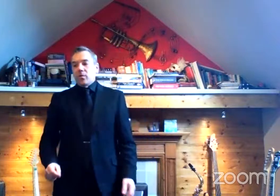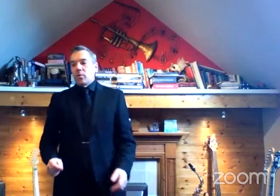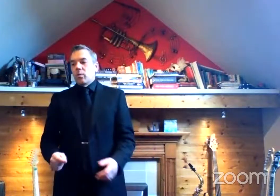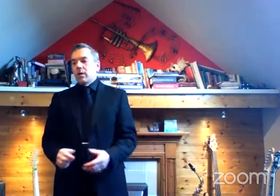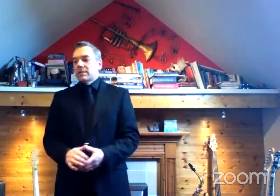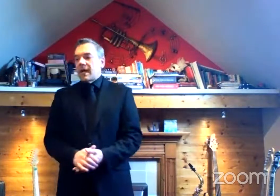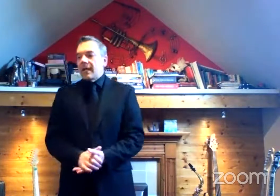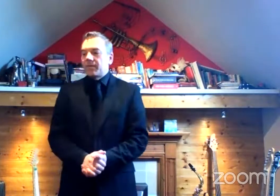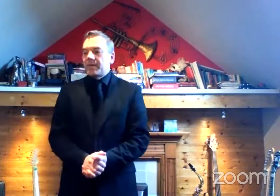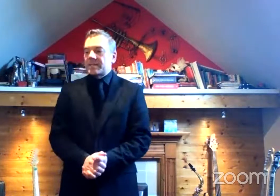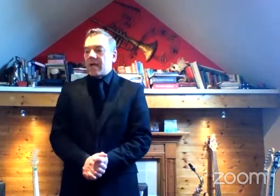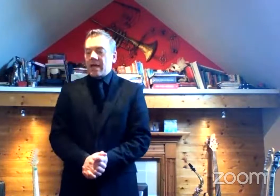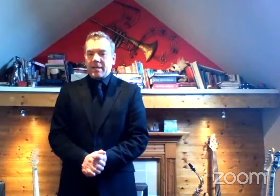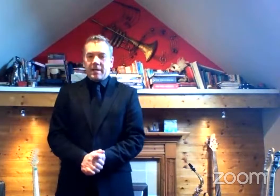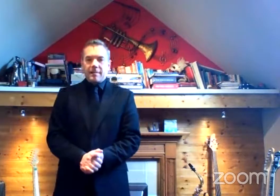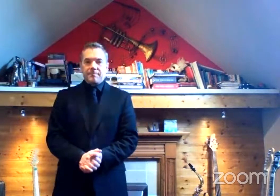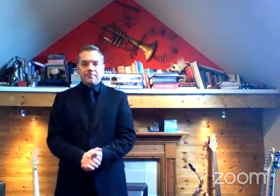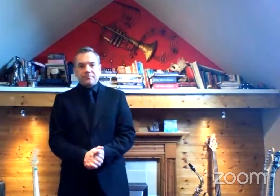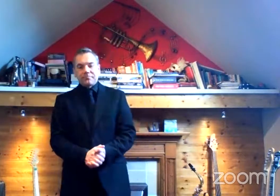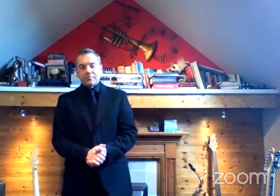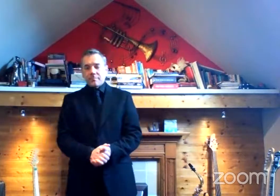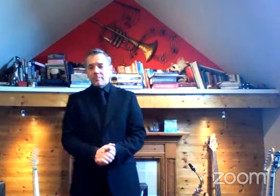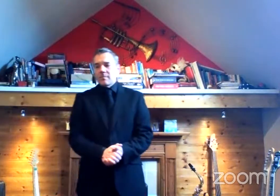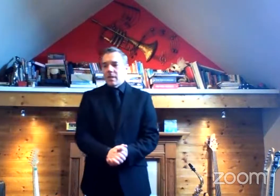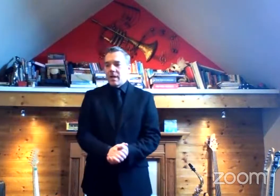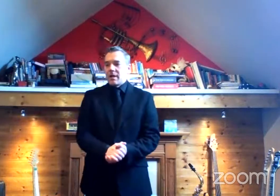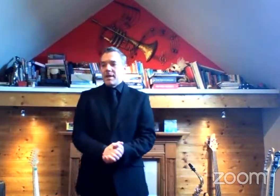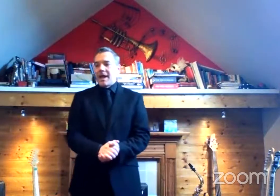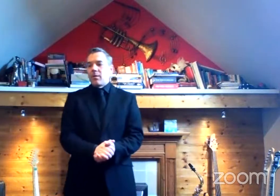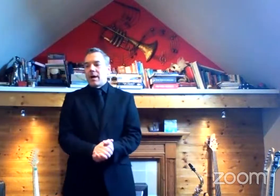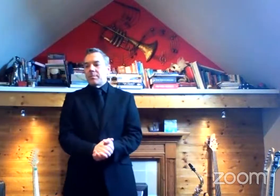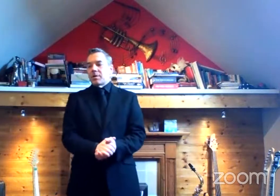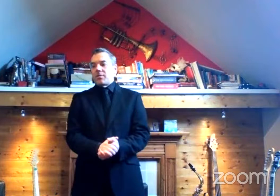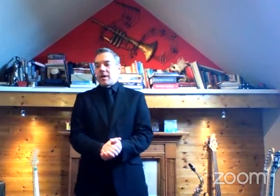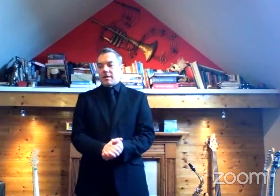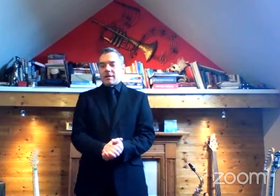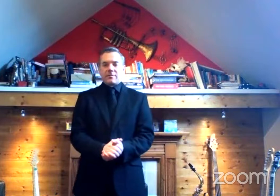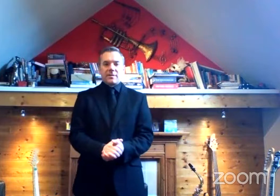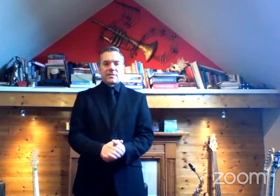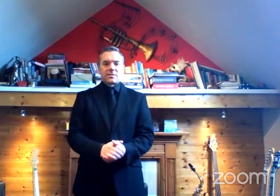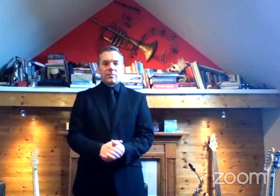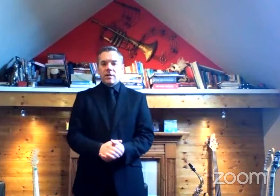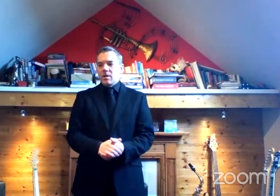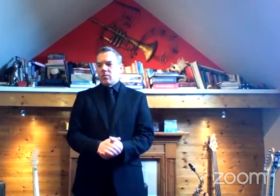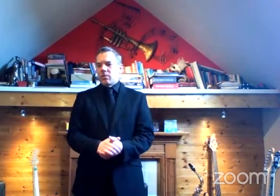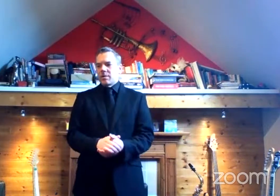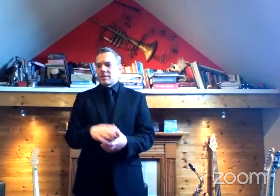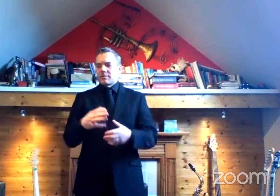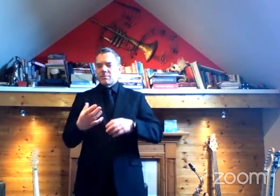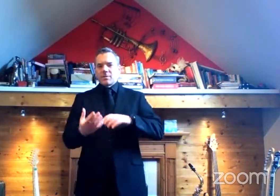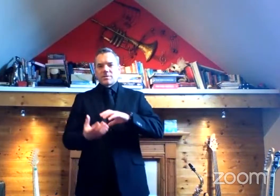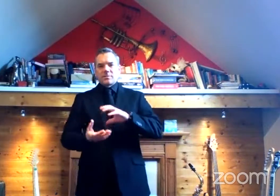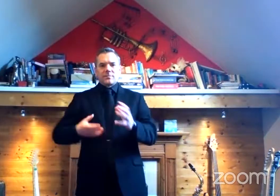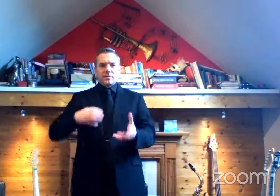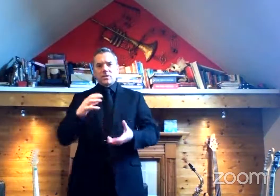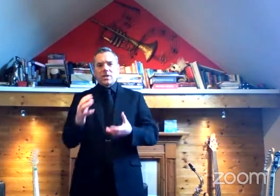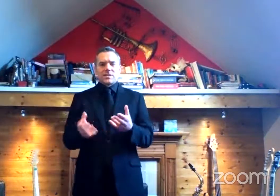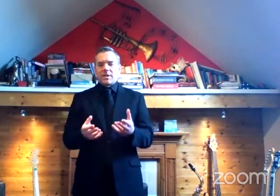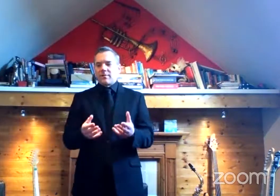For the world I love is dying, and now I'm crying, right? So what we're going to do is we're going to sort of change that